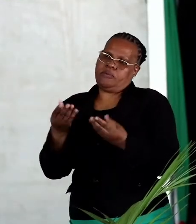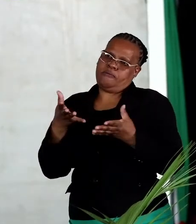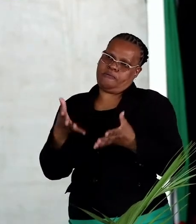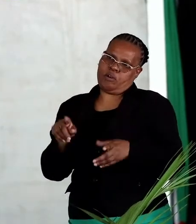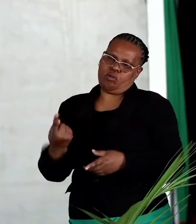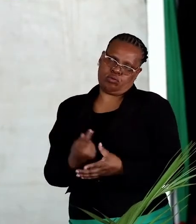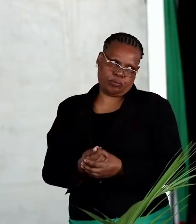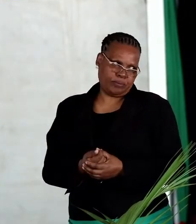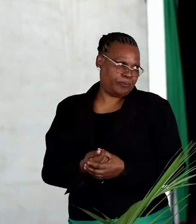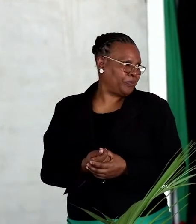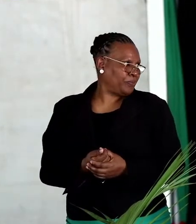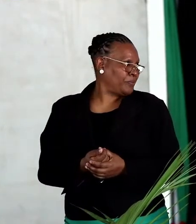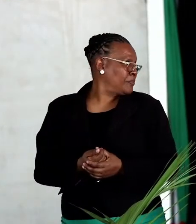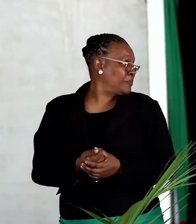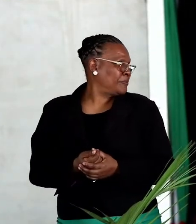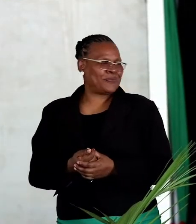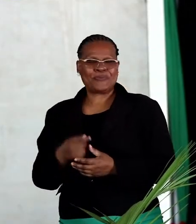kwami.